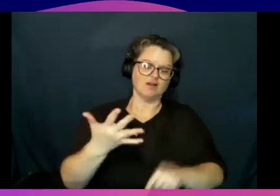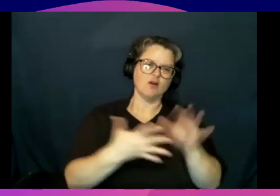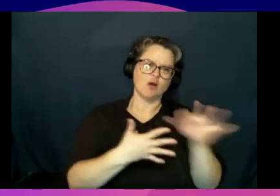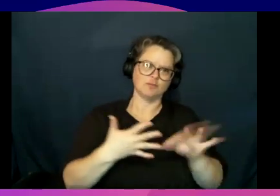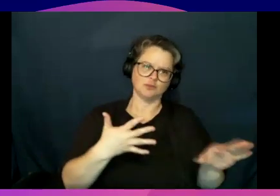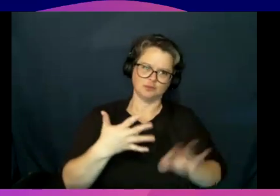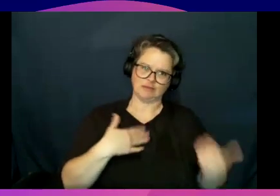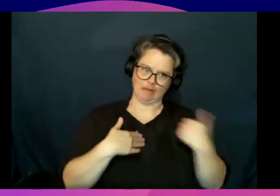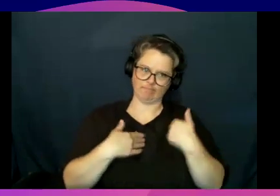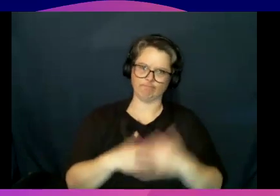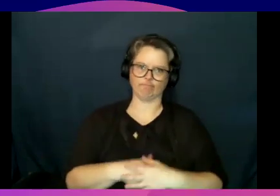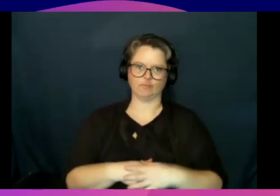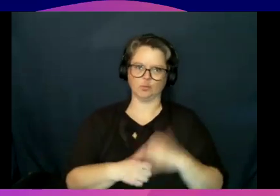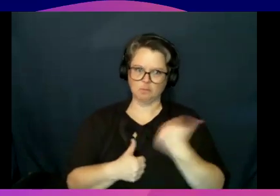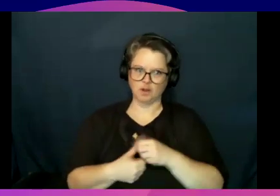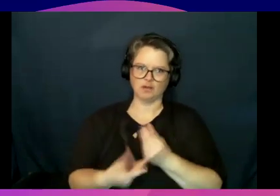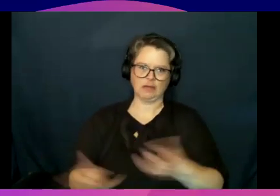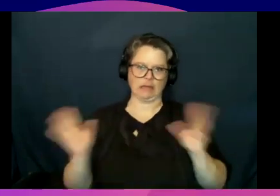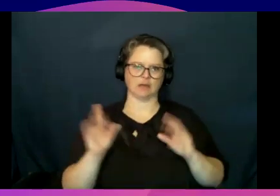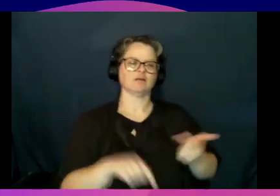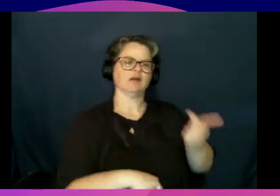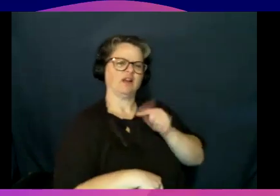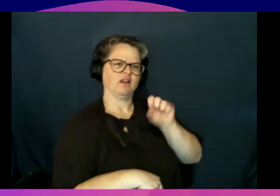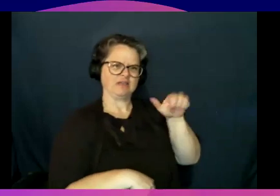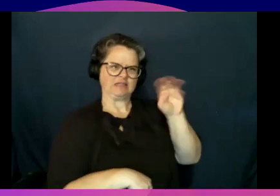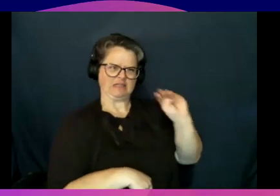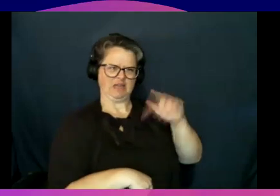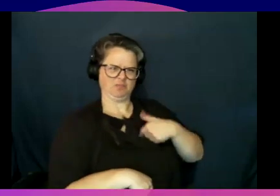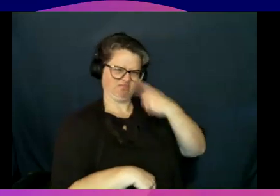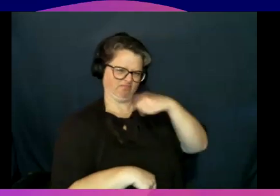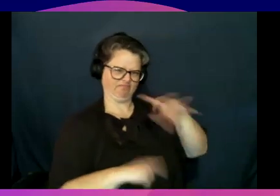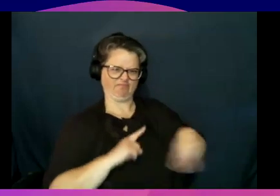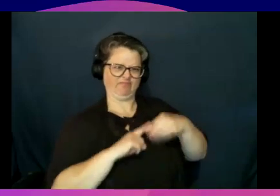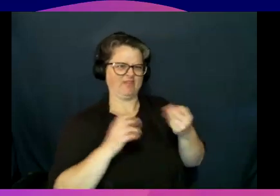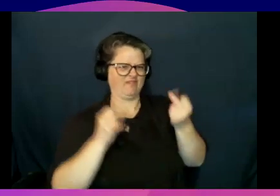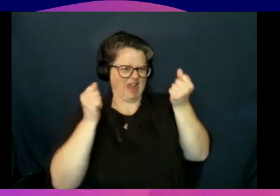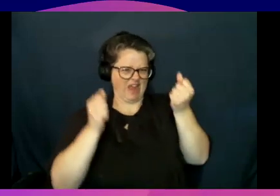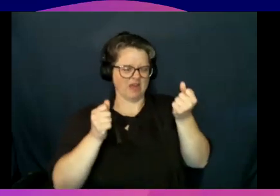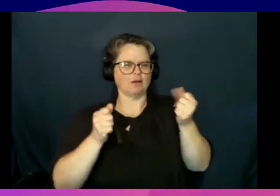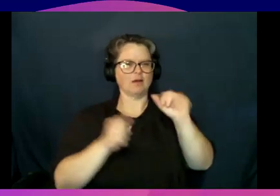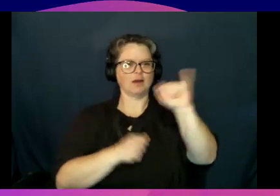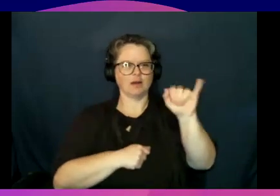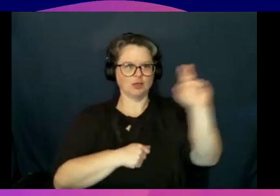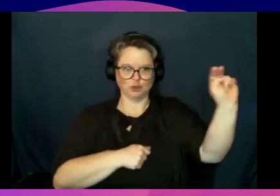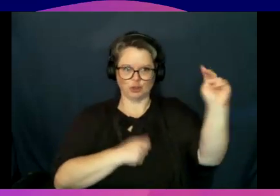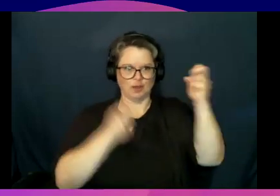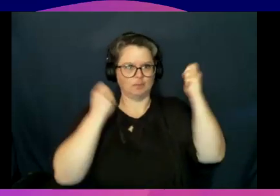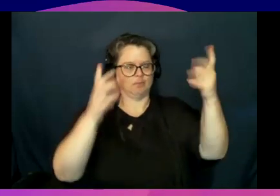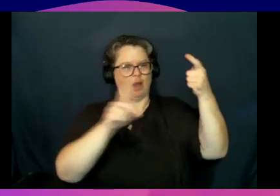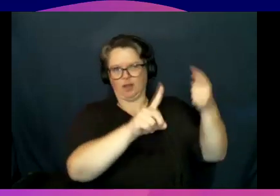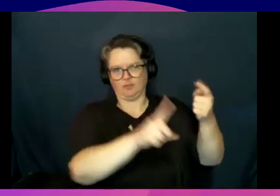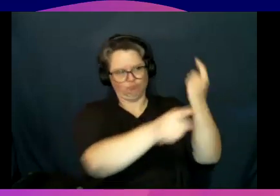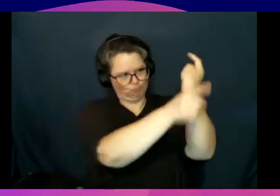And if I can add to that very quickly, I think Jen covered most of the points. Having been a manager at a community-based